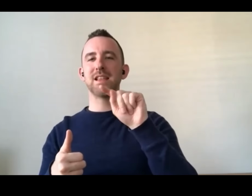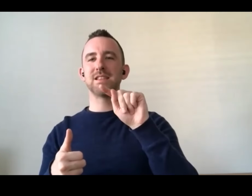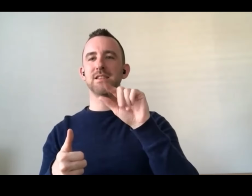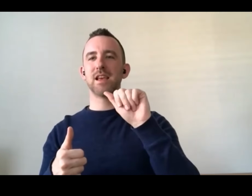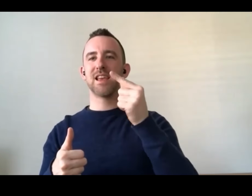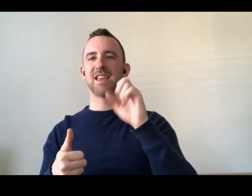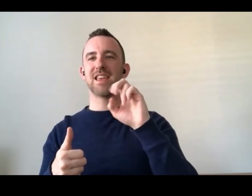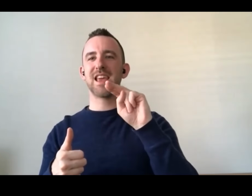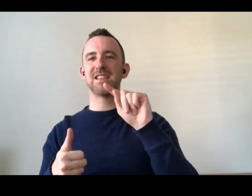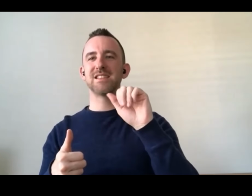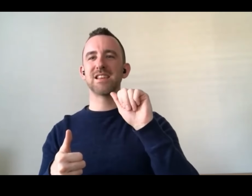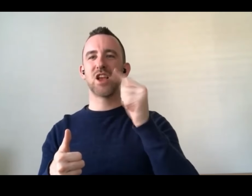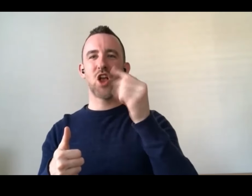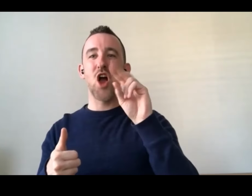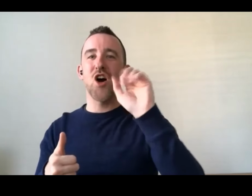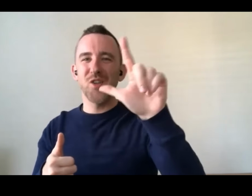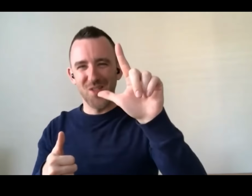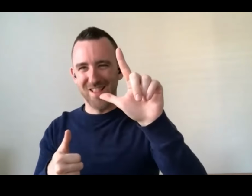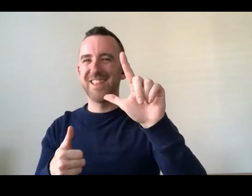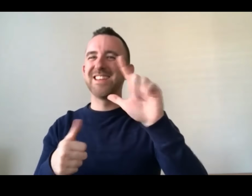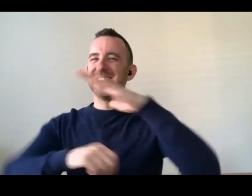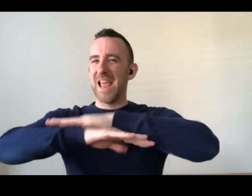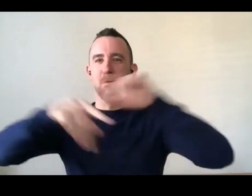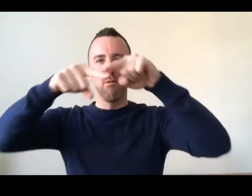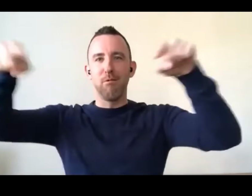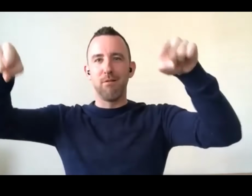table. I'm so sorry, Jeffrey.